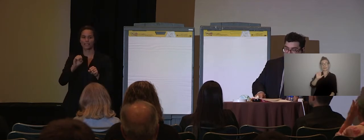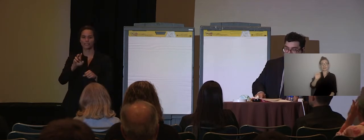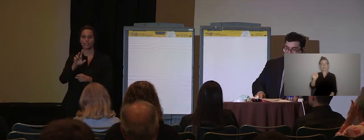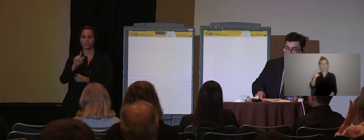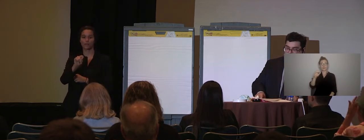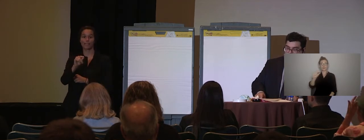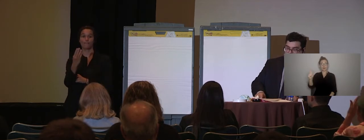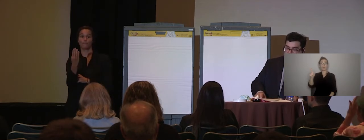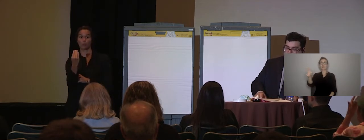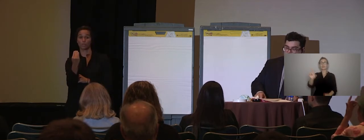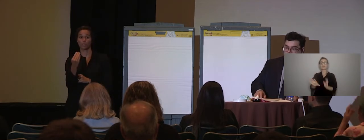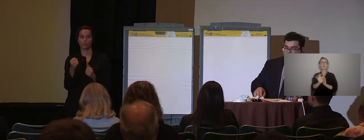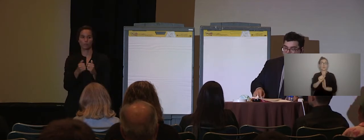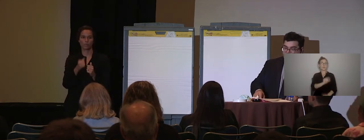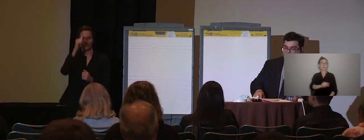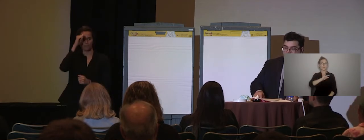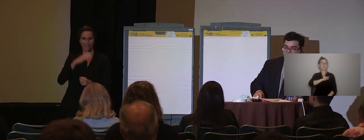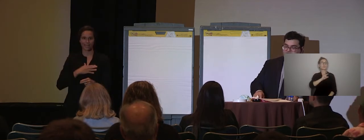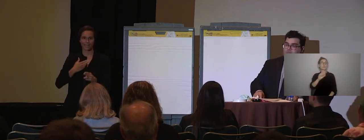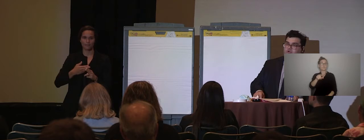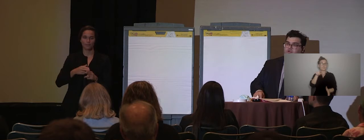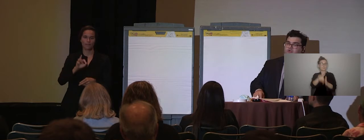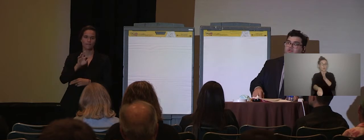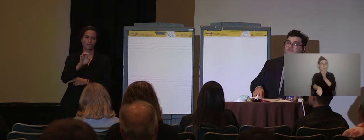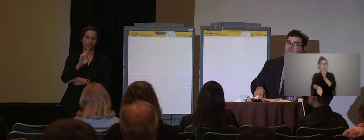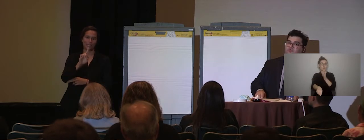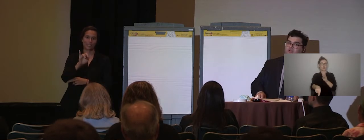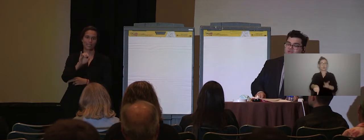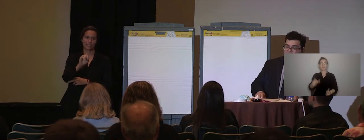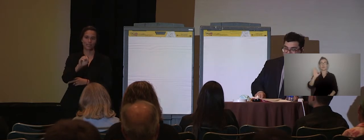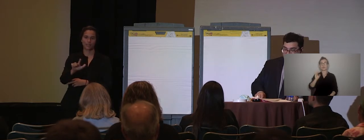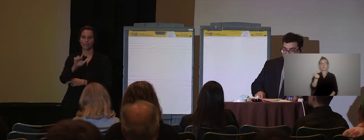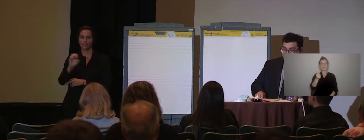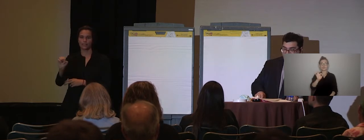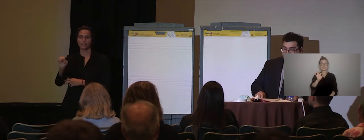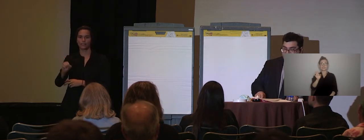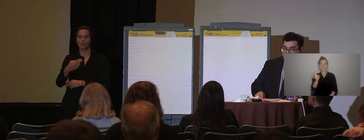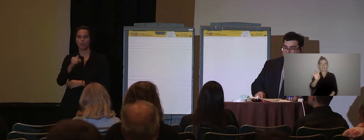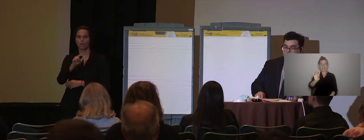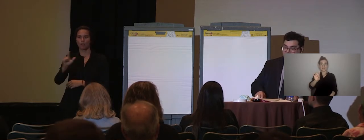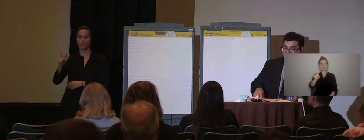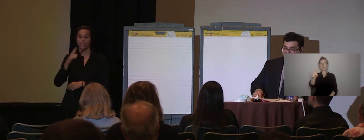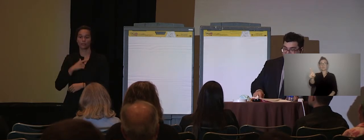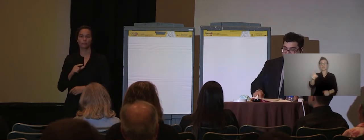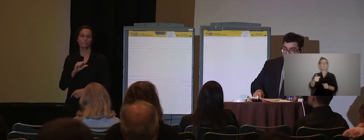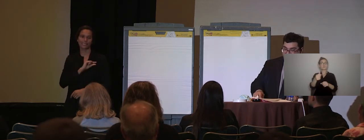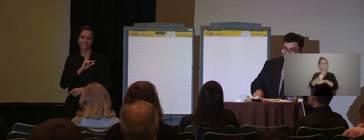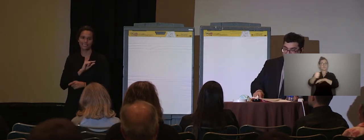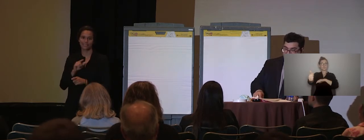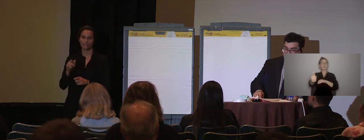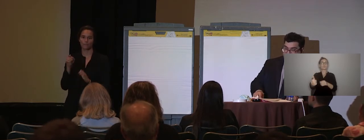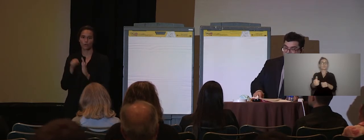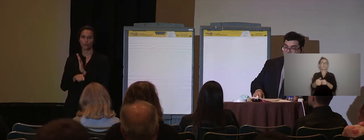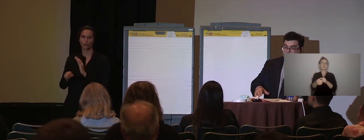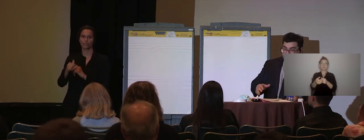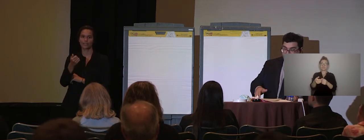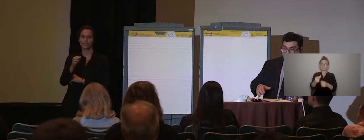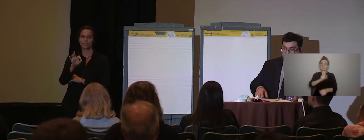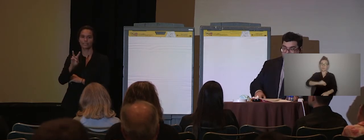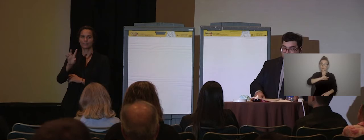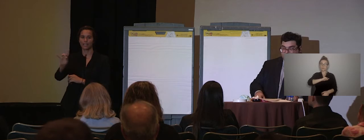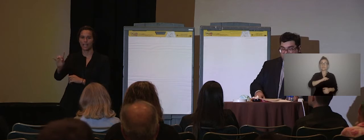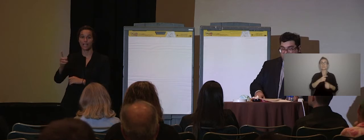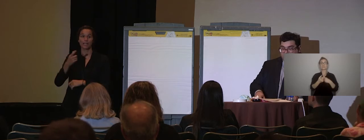Lee Hall, who was found guilty of murder in Florida in 1978 and was sentenced to death. He tried